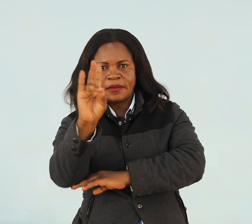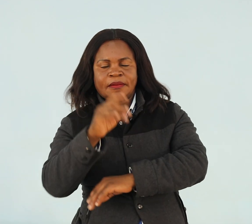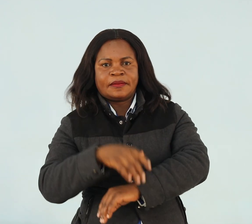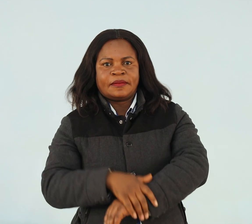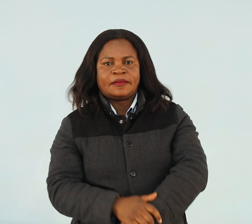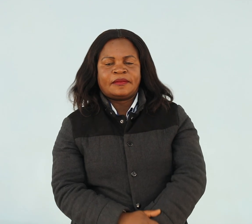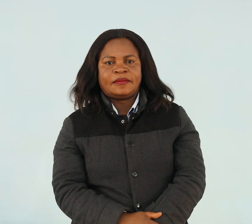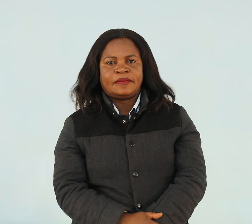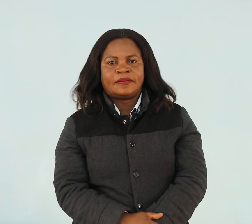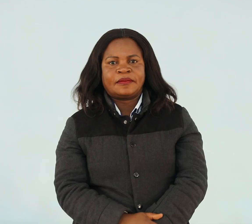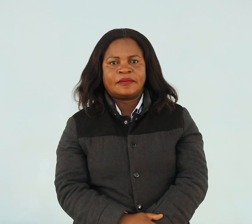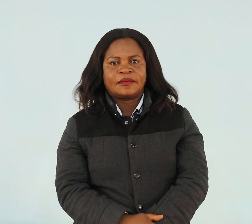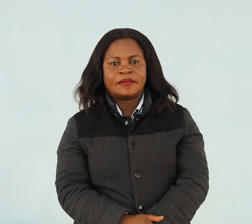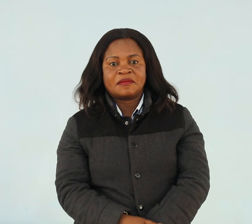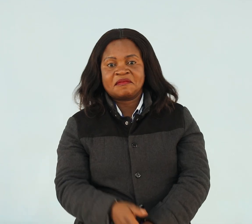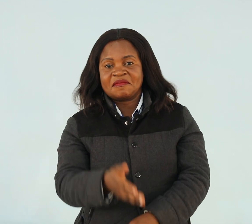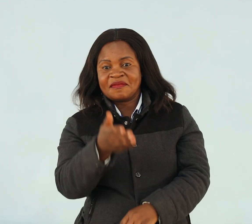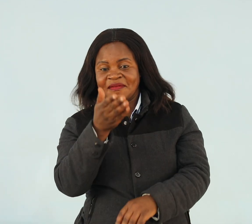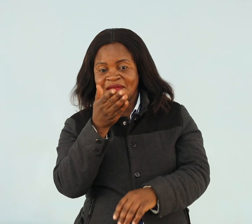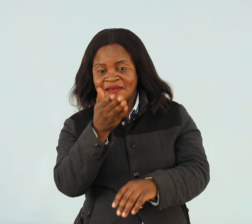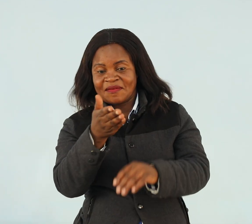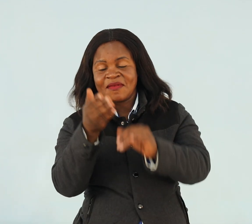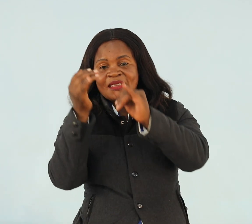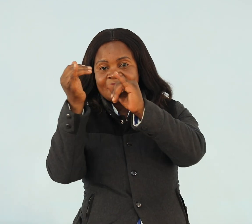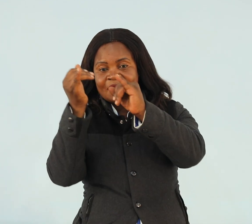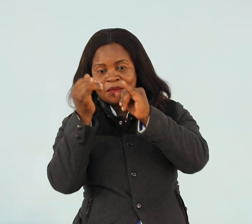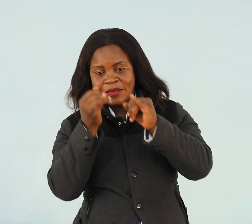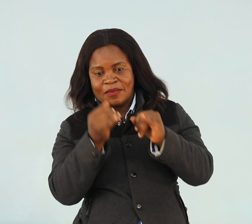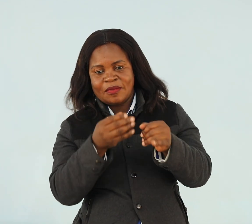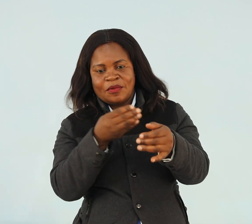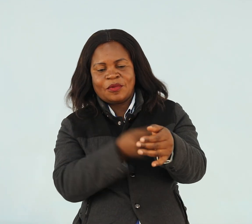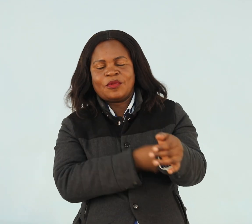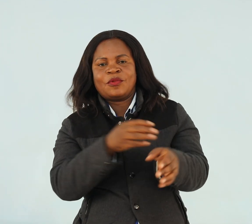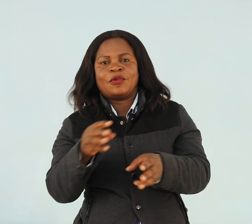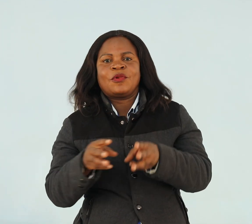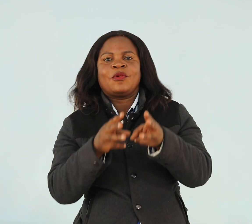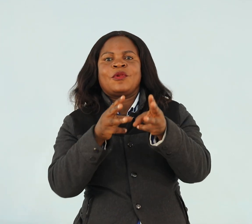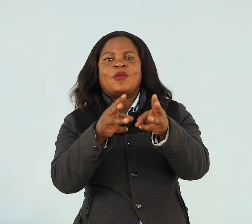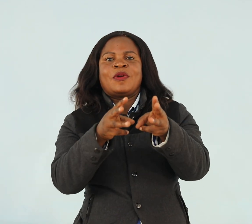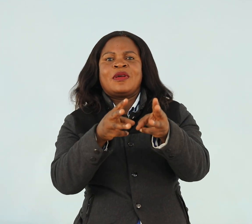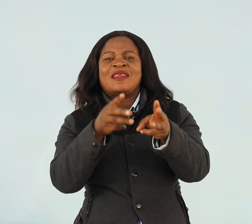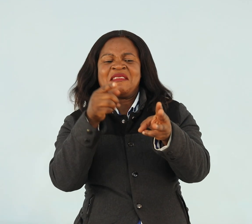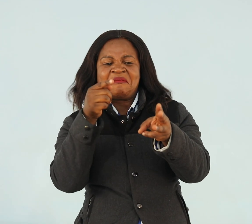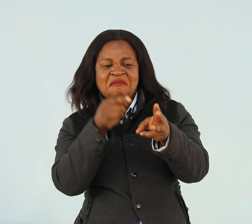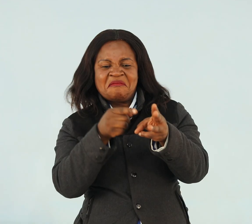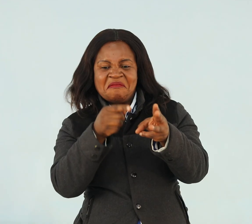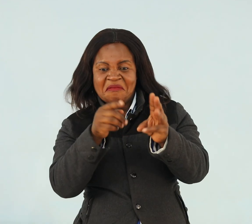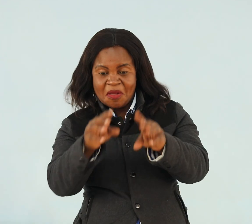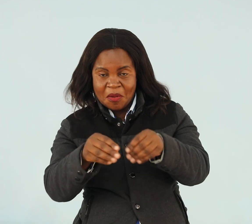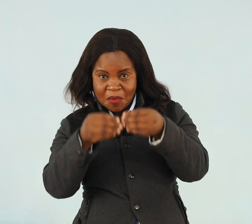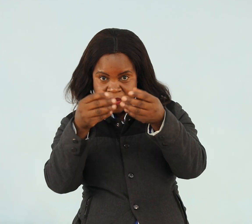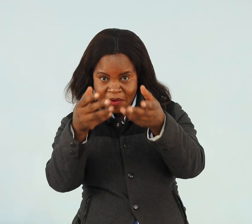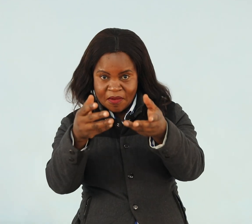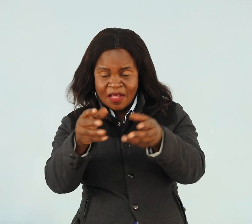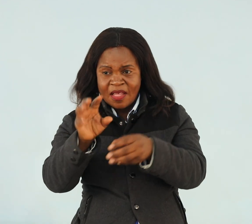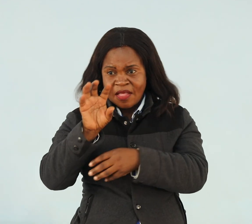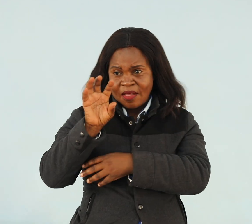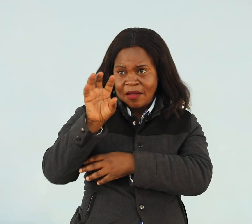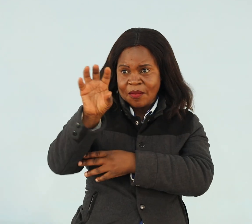The provision introduces a new ground, which provides that a provincial minister's office will